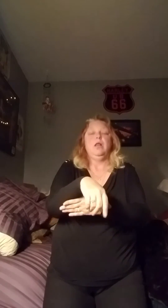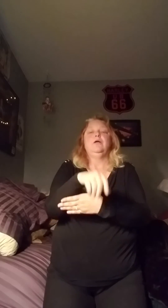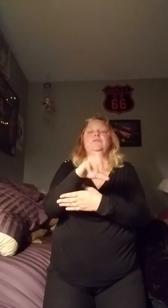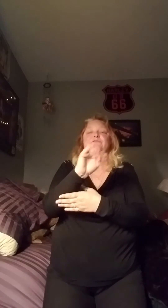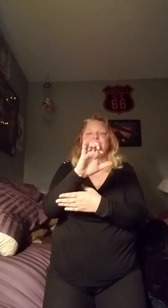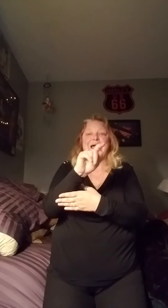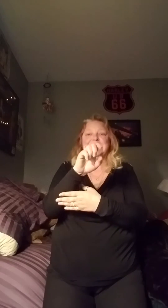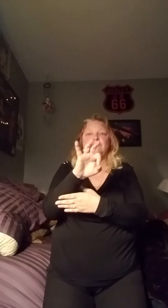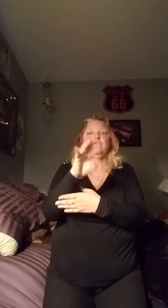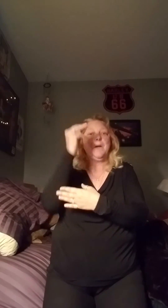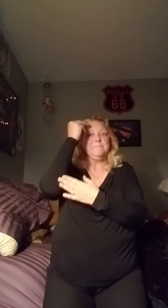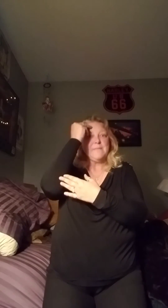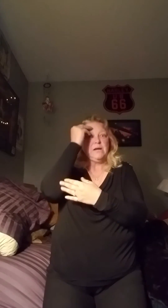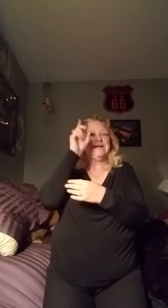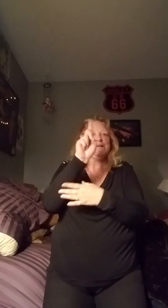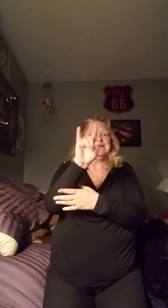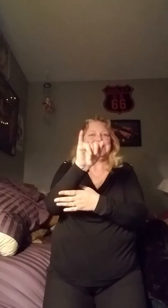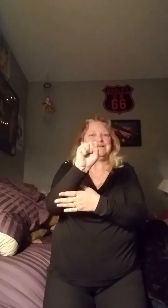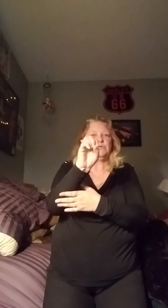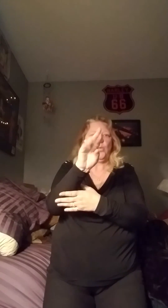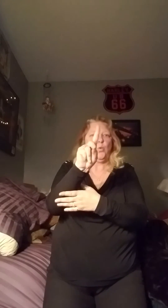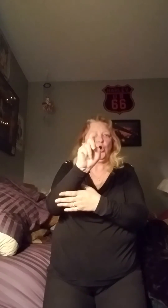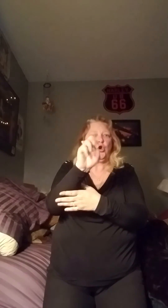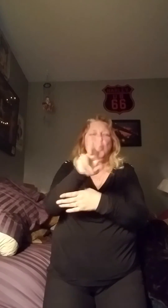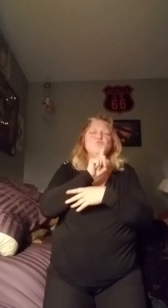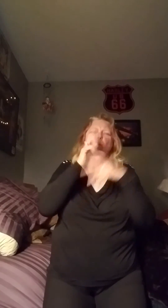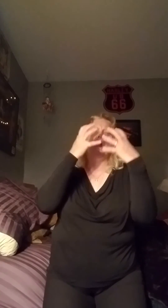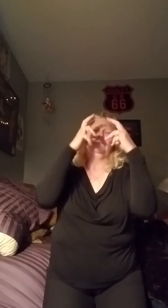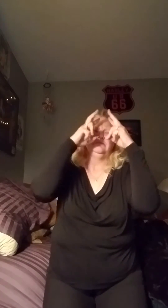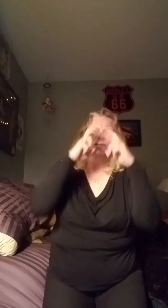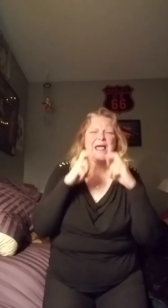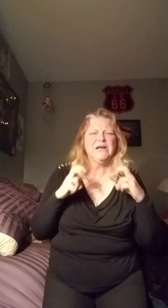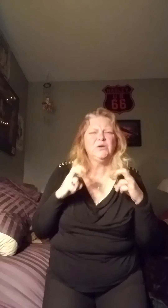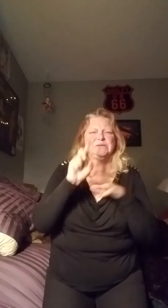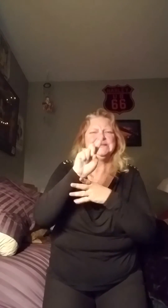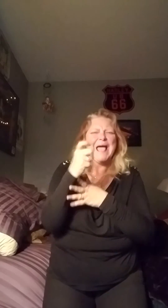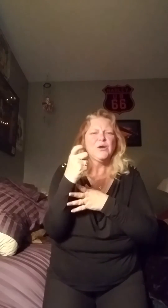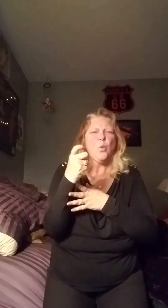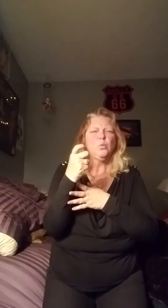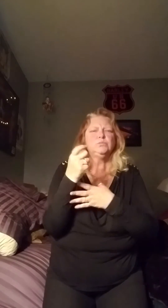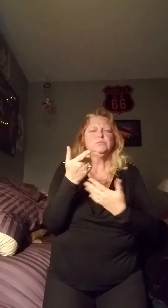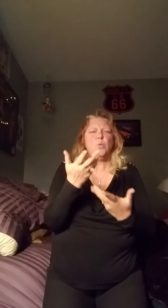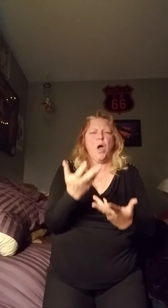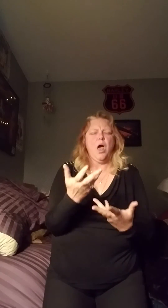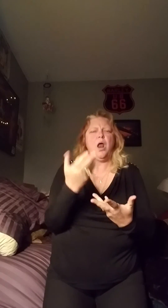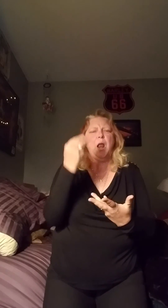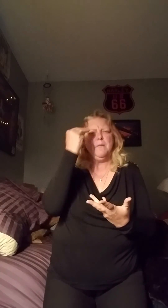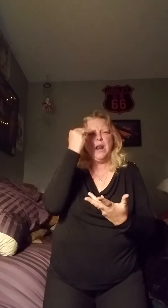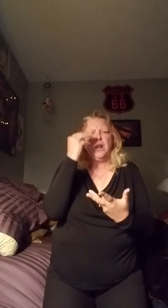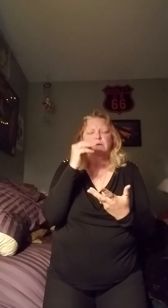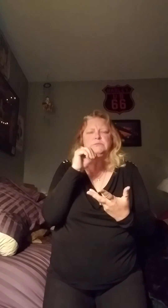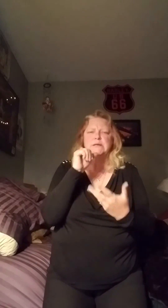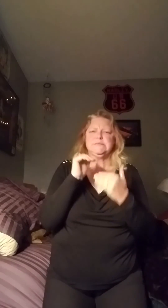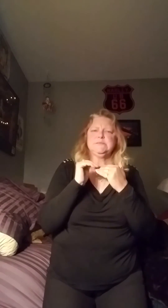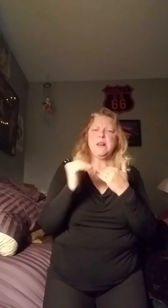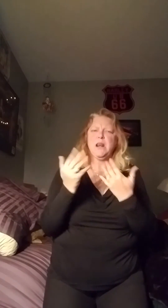want to diagnose people and come to have a belief in your own mental instability, browsing through that book